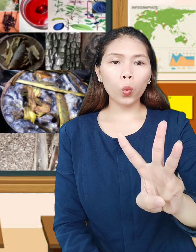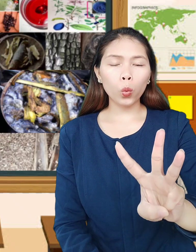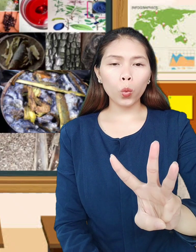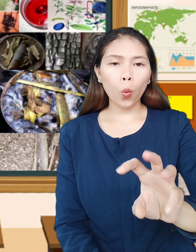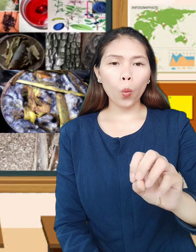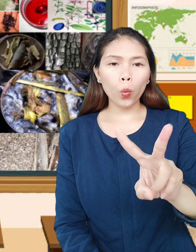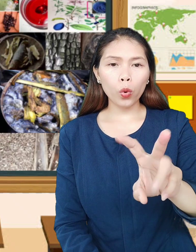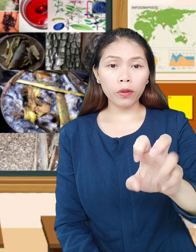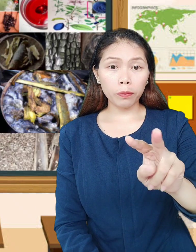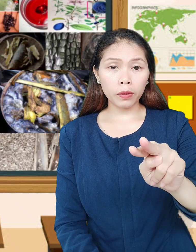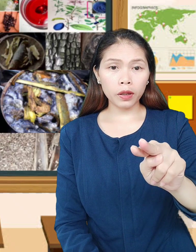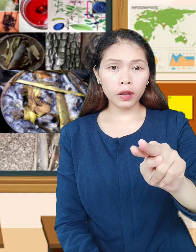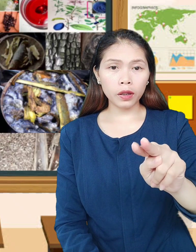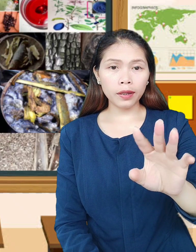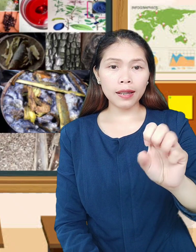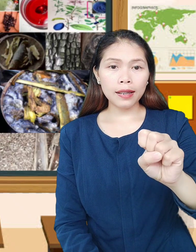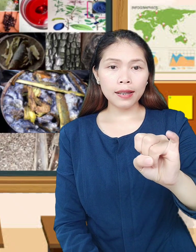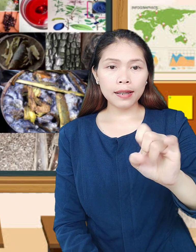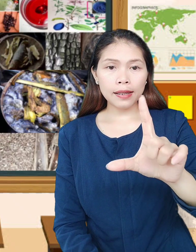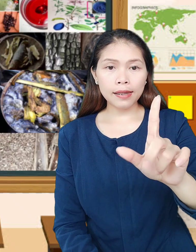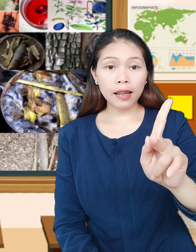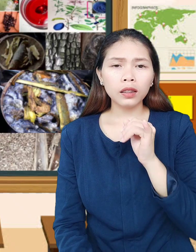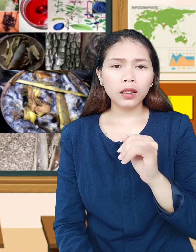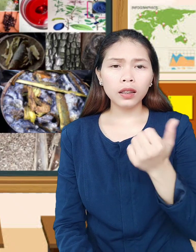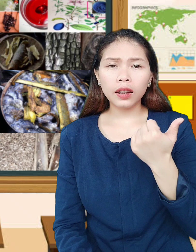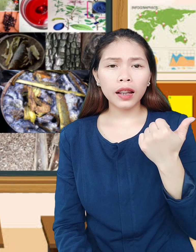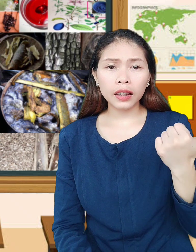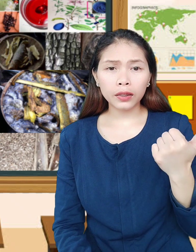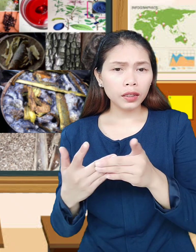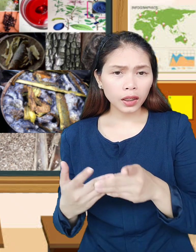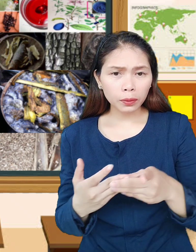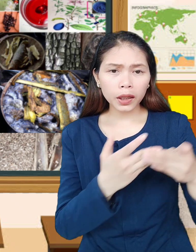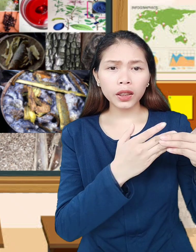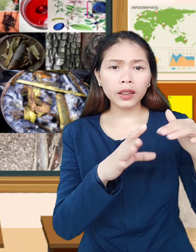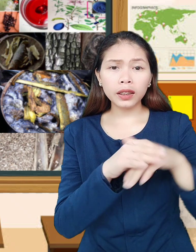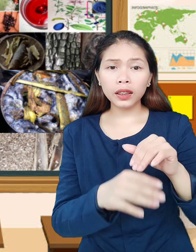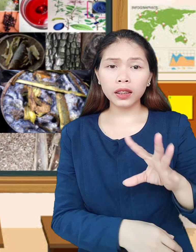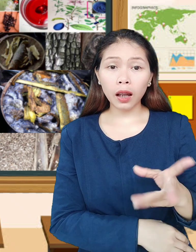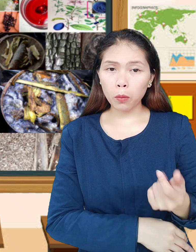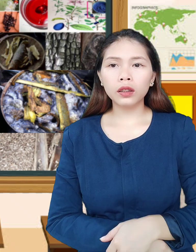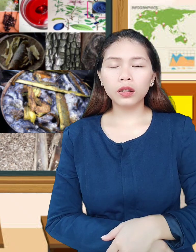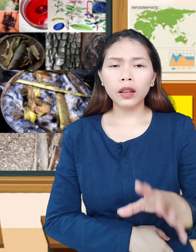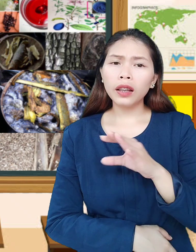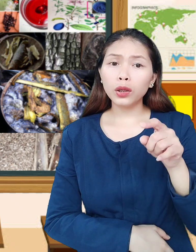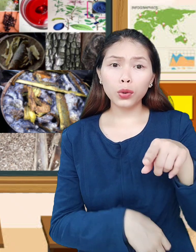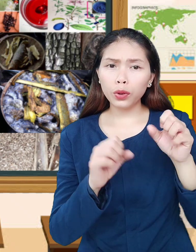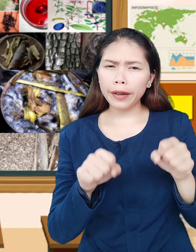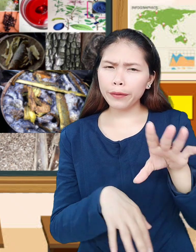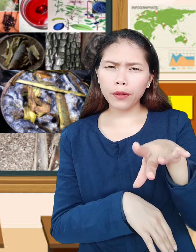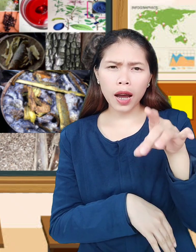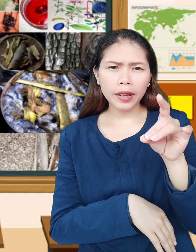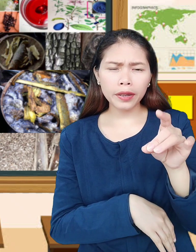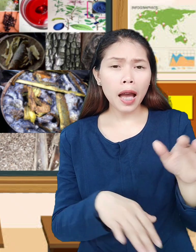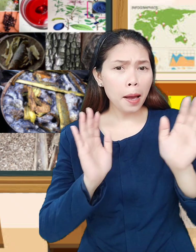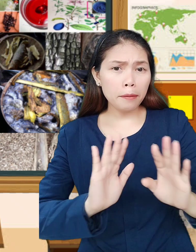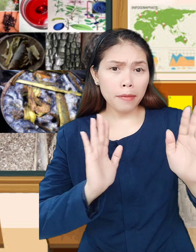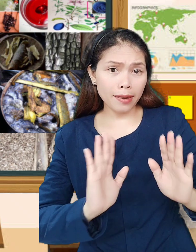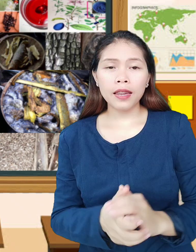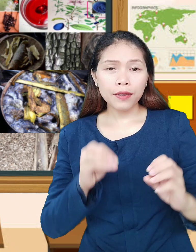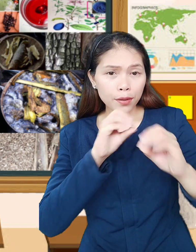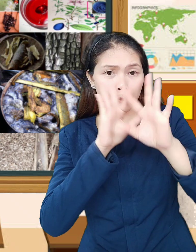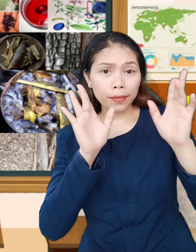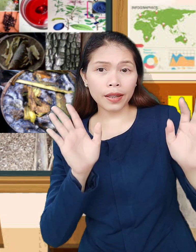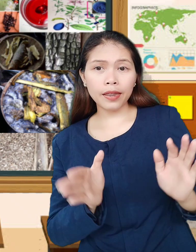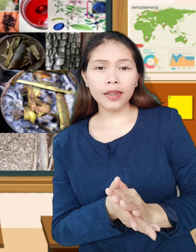side. Woven silk. It is another specialty in Cambodia, and you can find